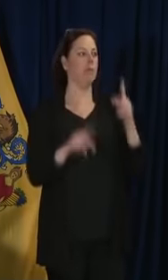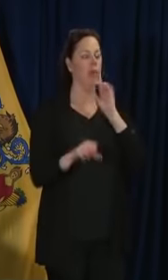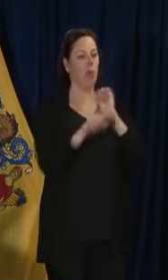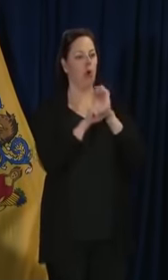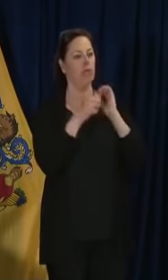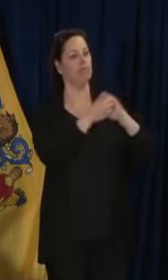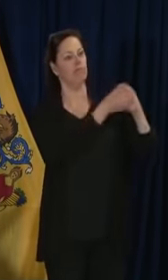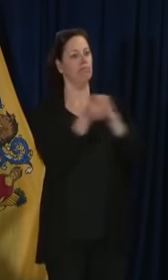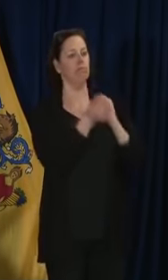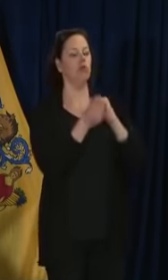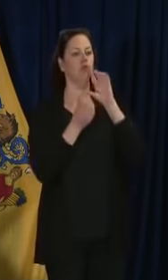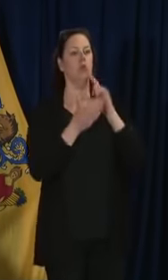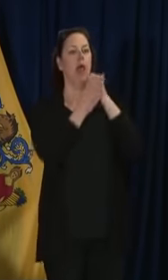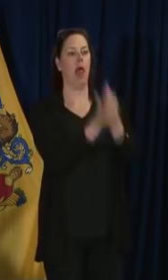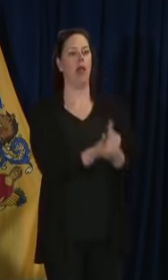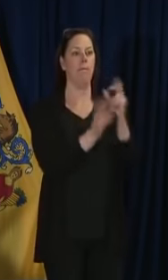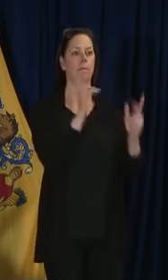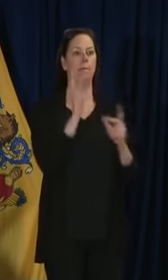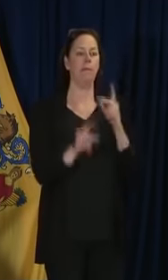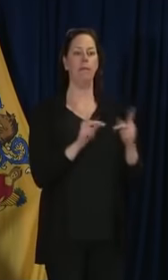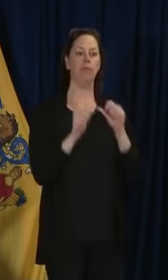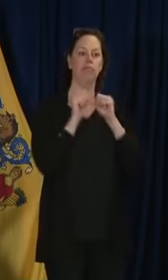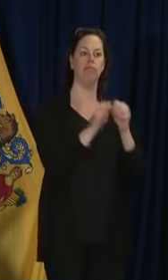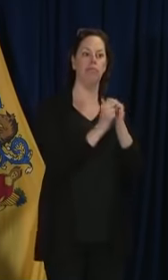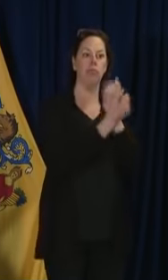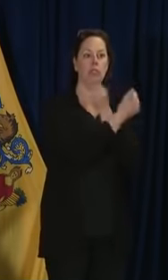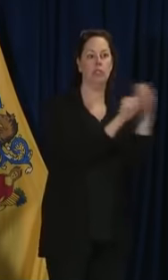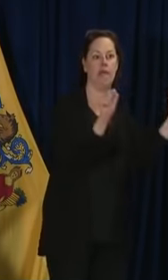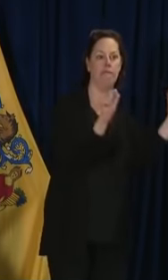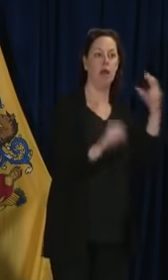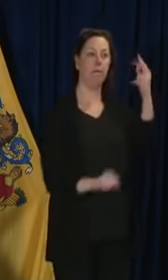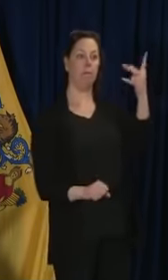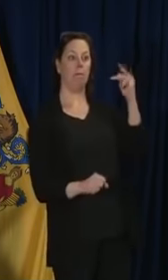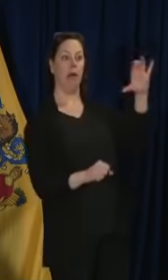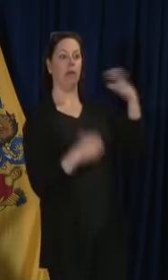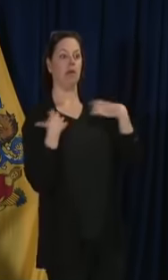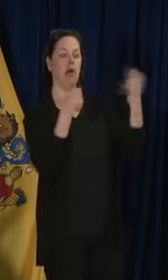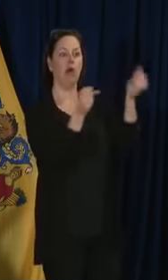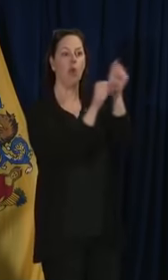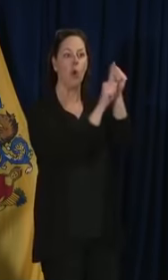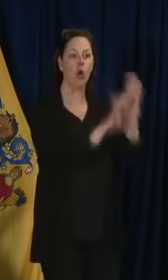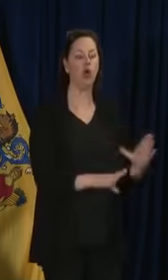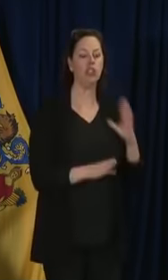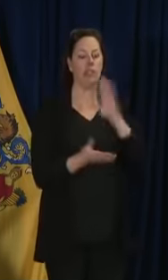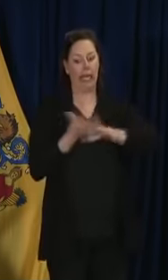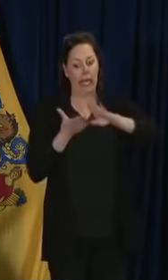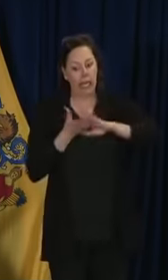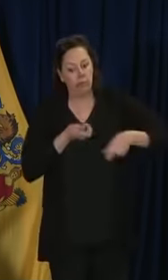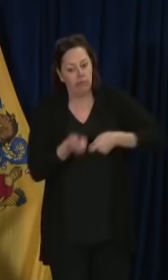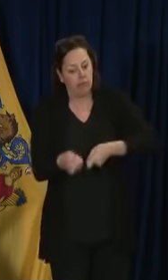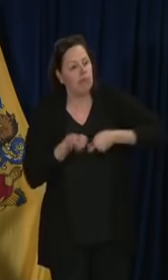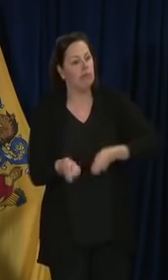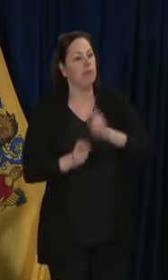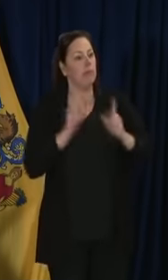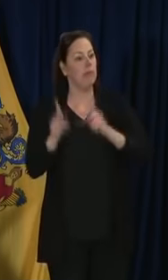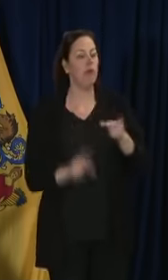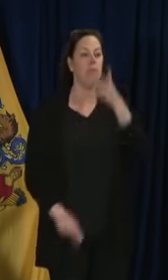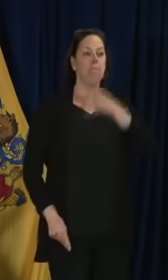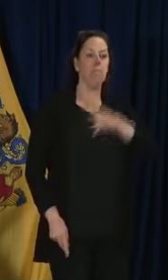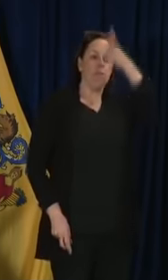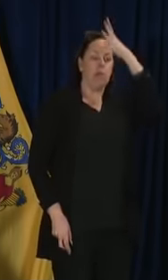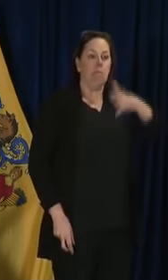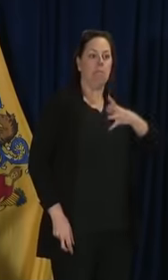together. Public health workers, where would we be without you and your heroism? The janitorial and custodial workers, and the women and men